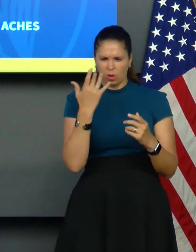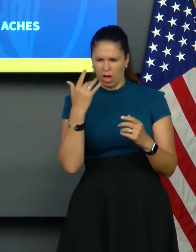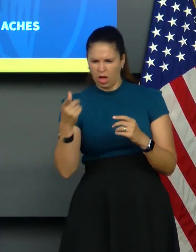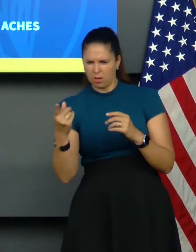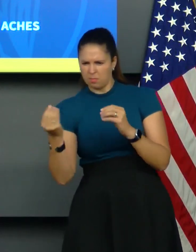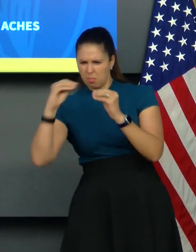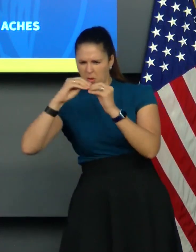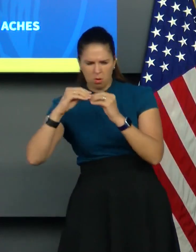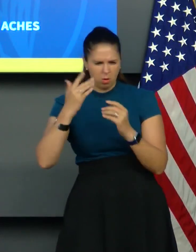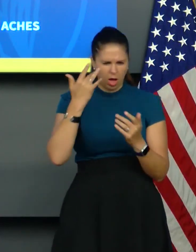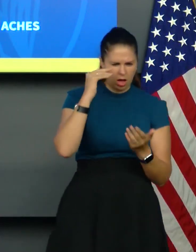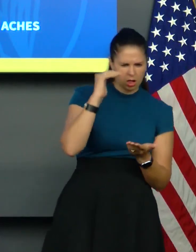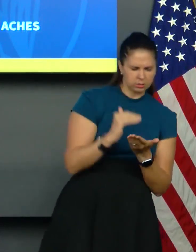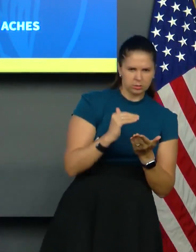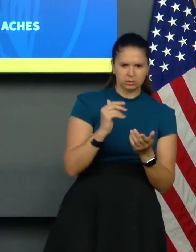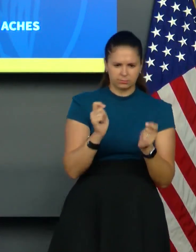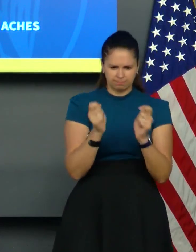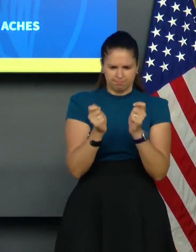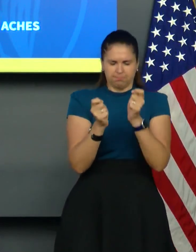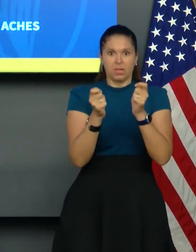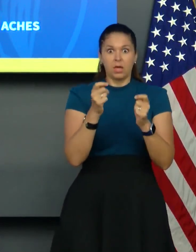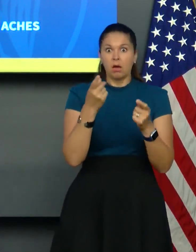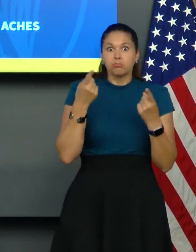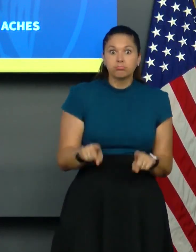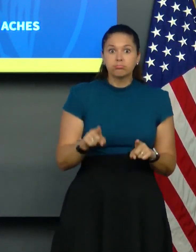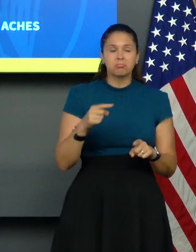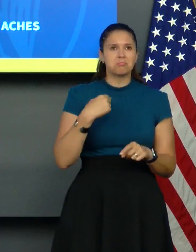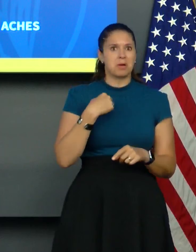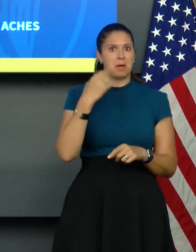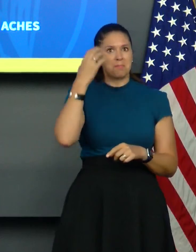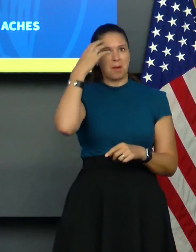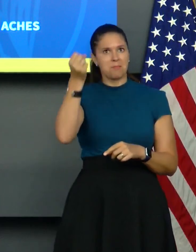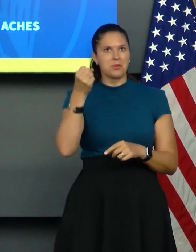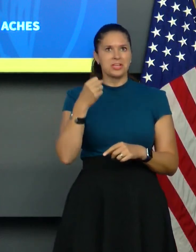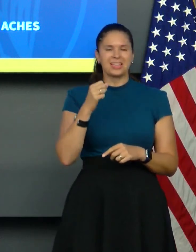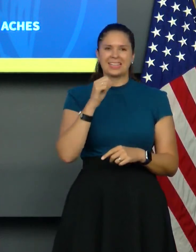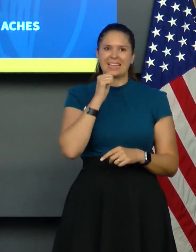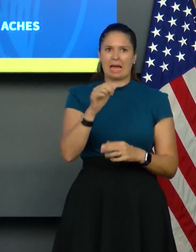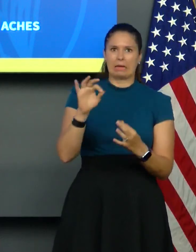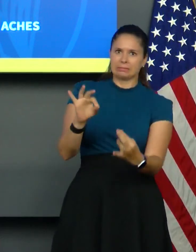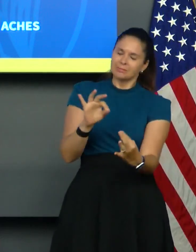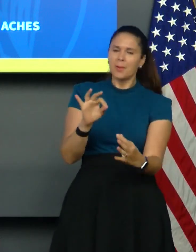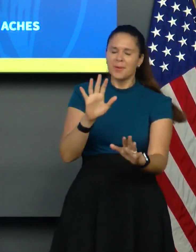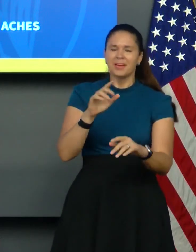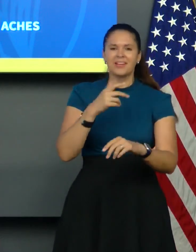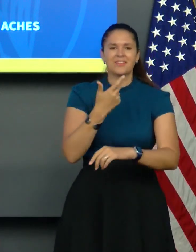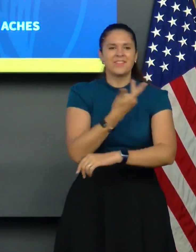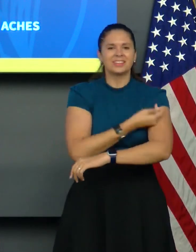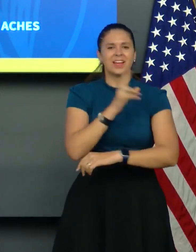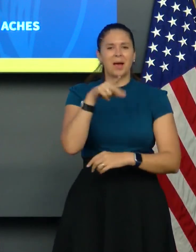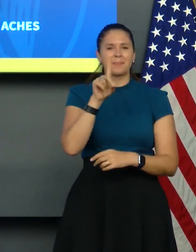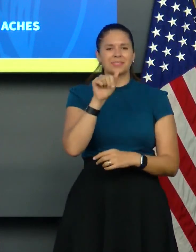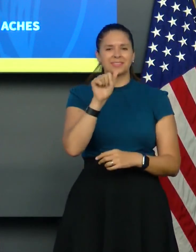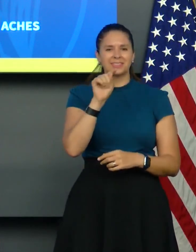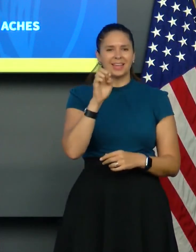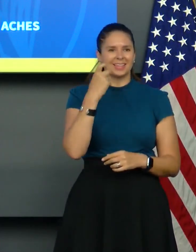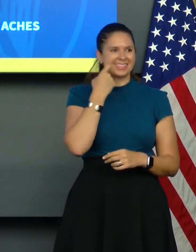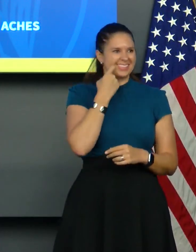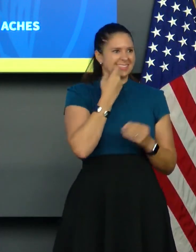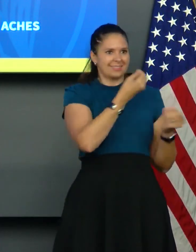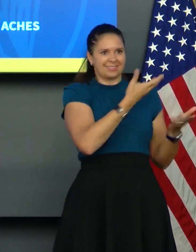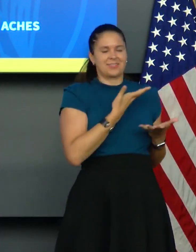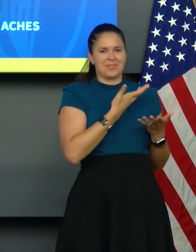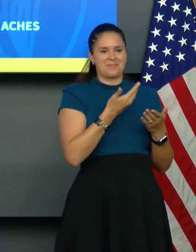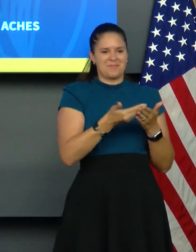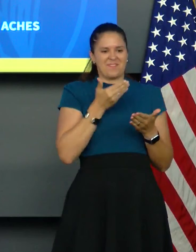necessary. And it just so happens that my memory is not that photographic, but we had the vaccine update just before we came over here